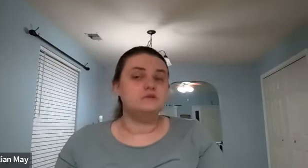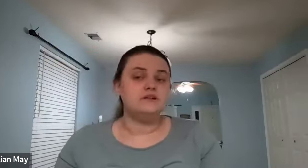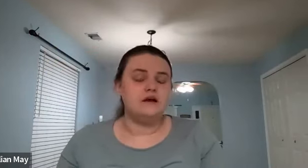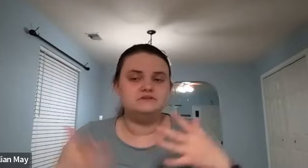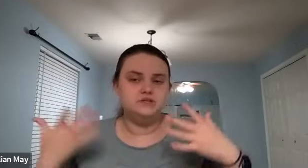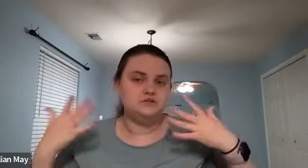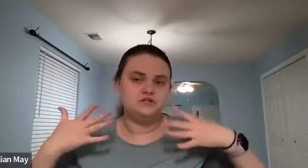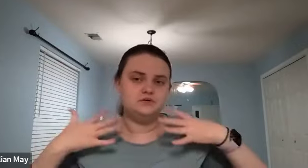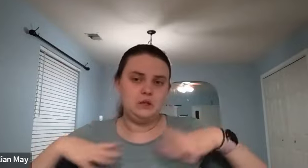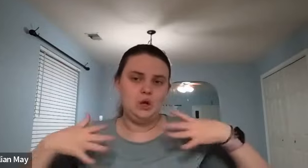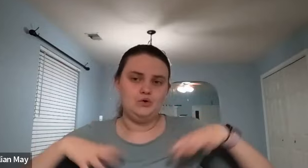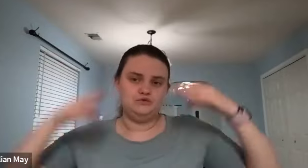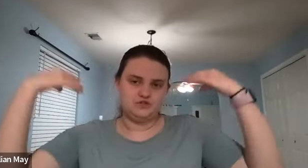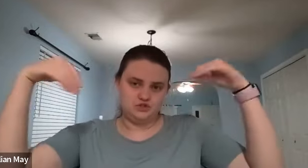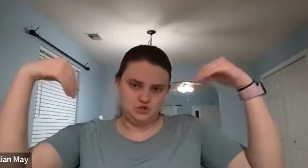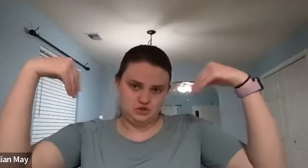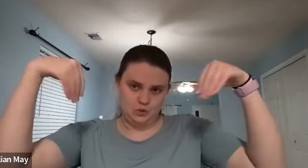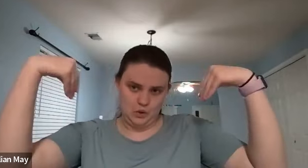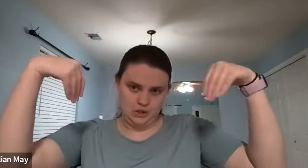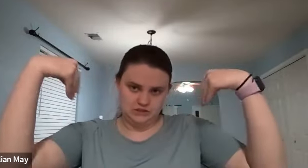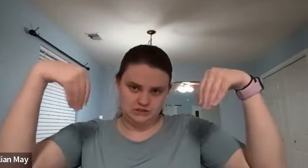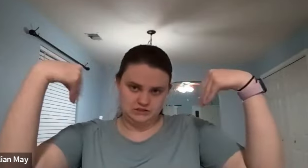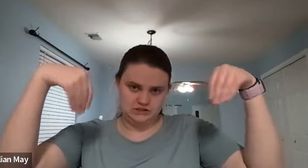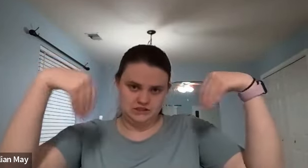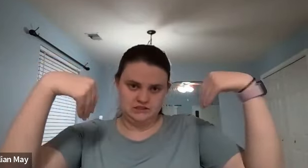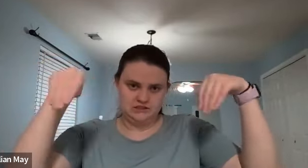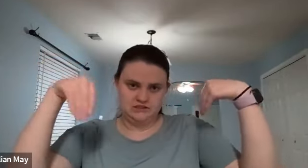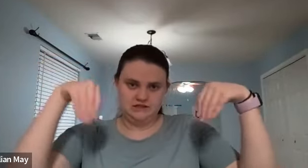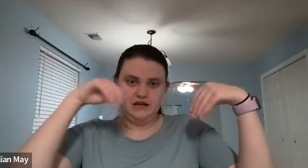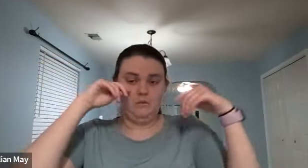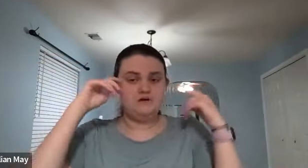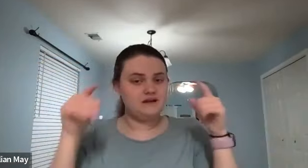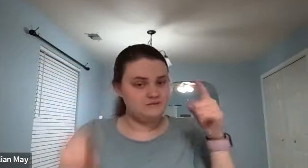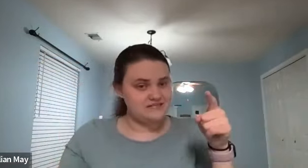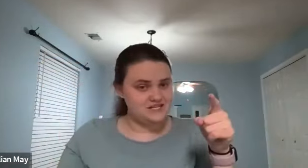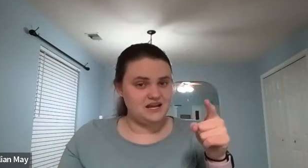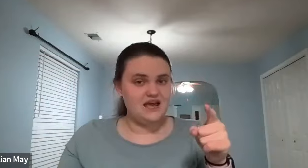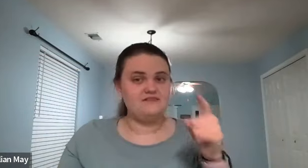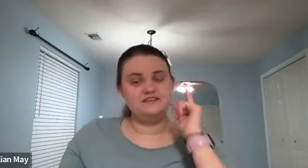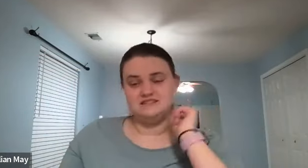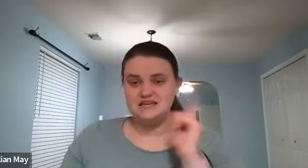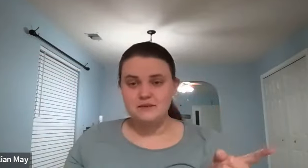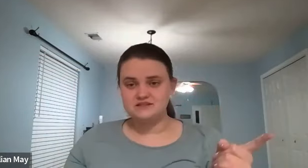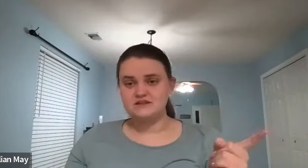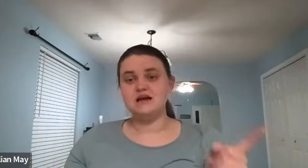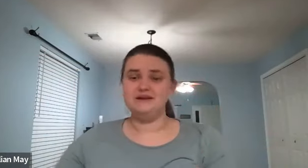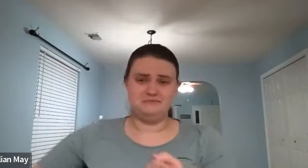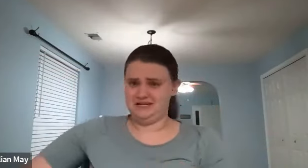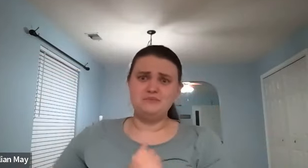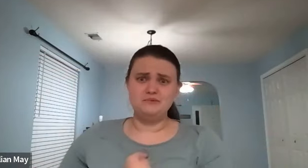really, you would do clothes store. Now, one recommendation I have, because this happens all the time, and I mean, it happened when I